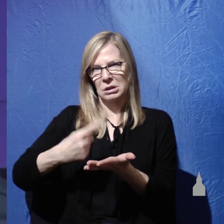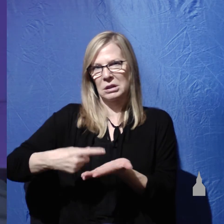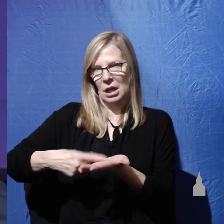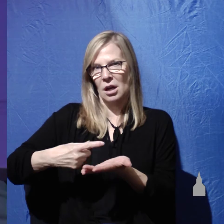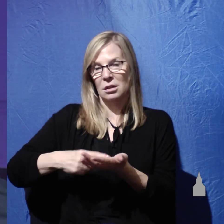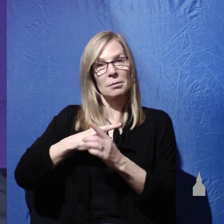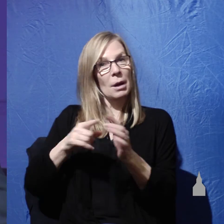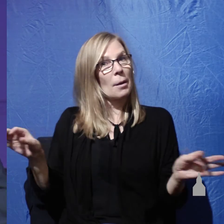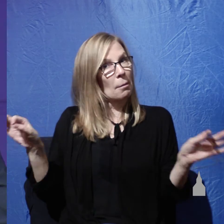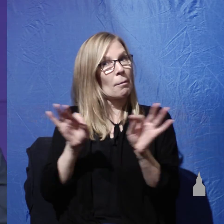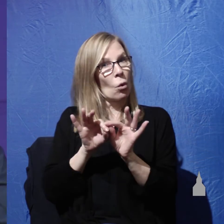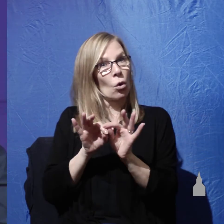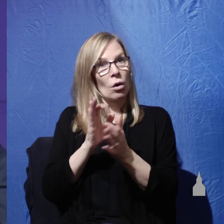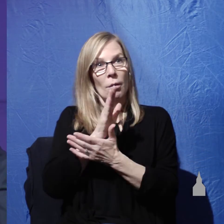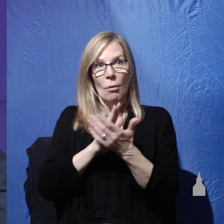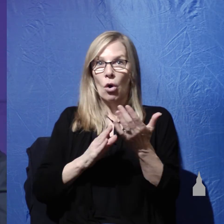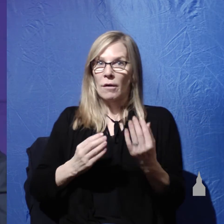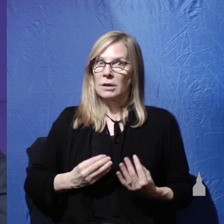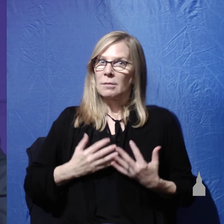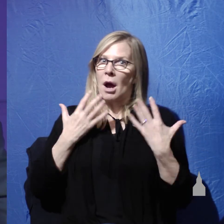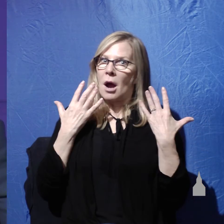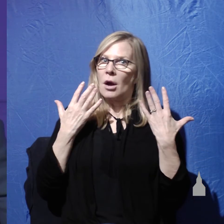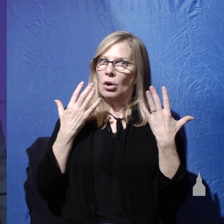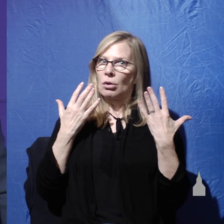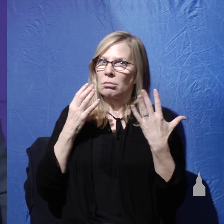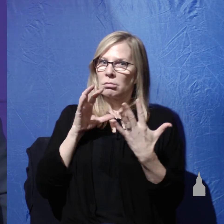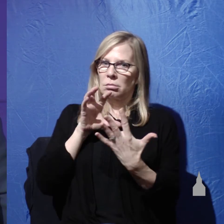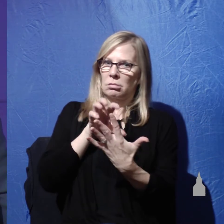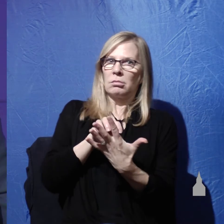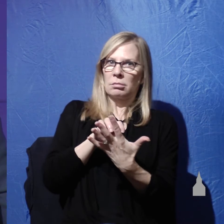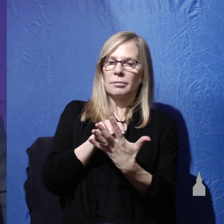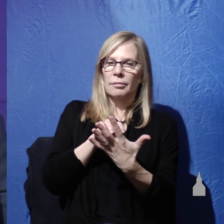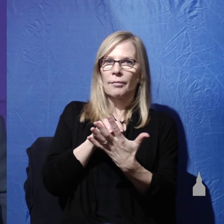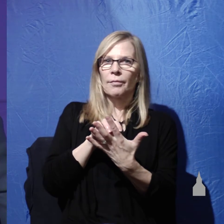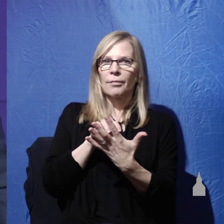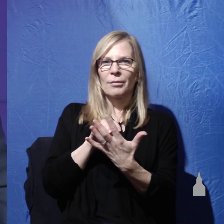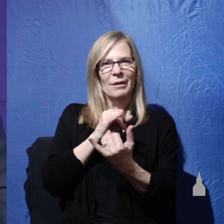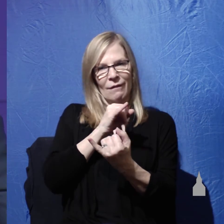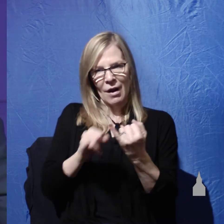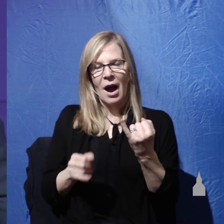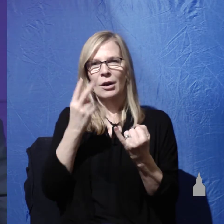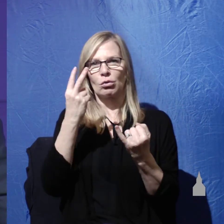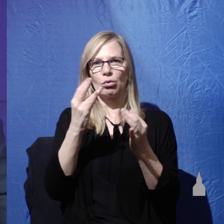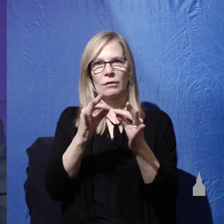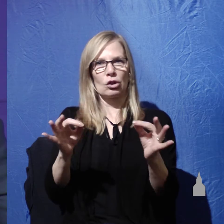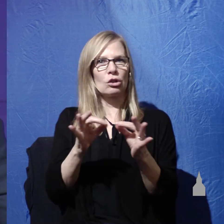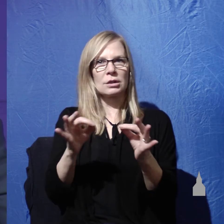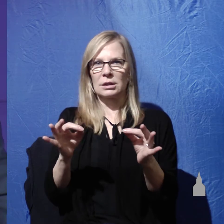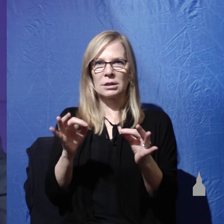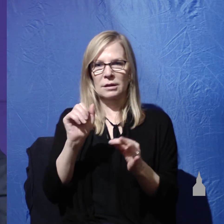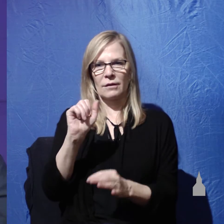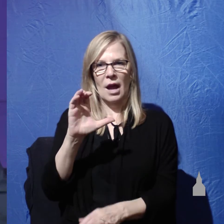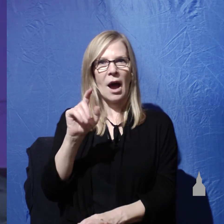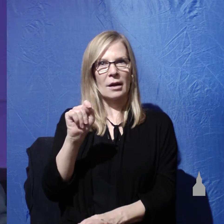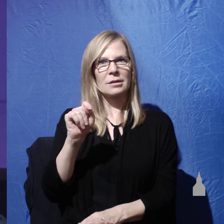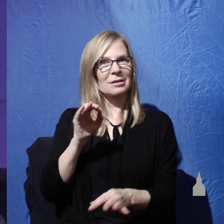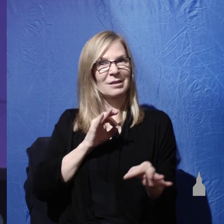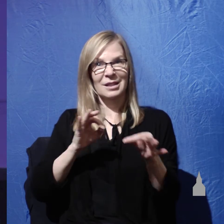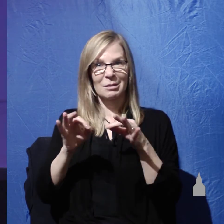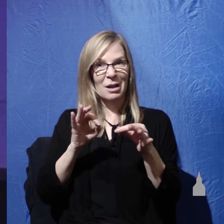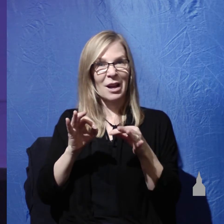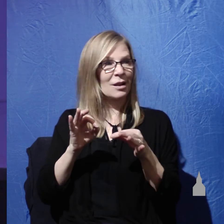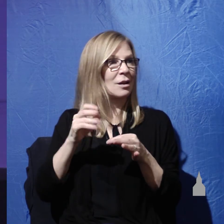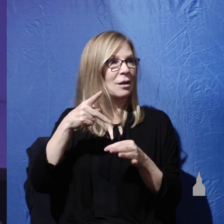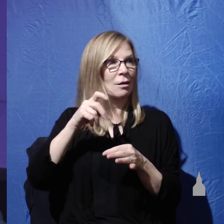and is definitely a part of the inspired text of Scripture are the final two verses of Acts, which tell us that